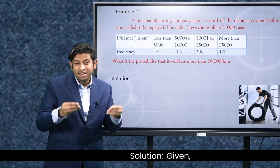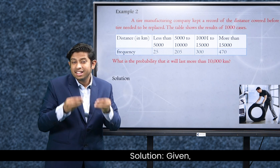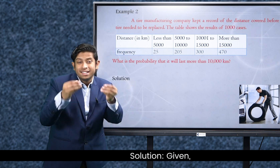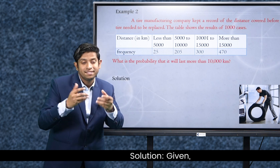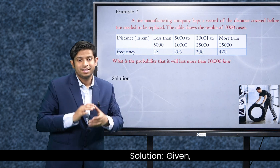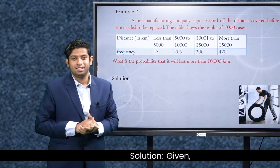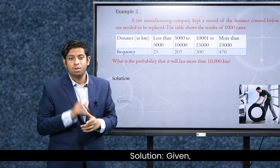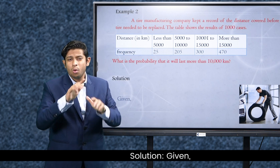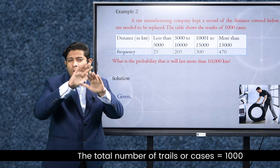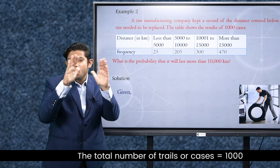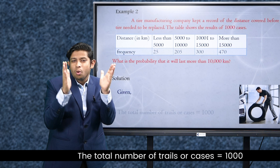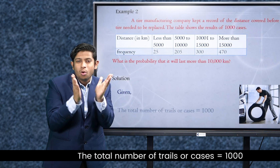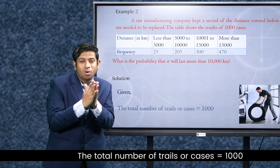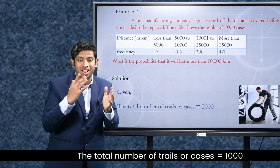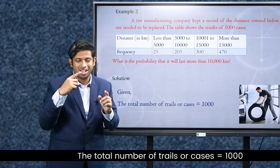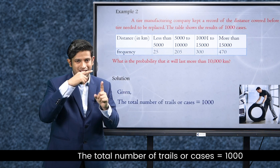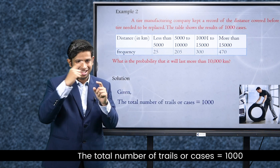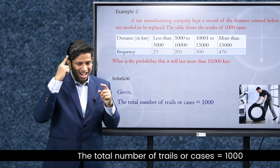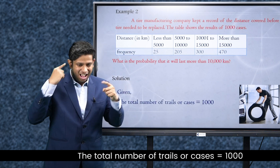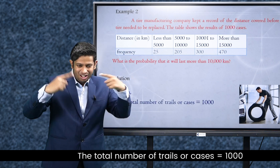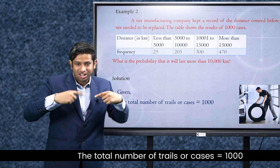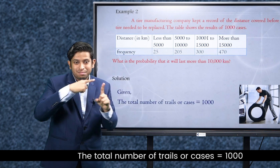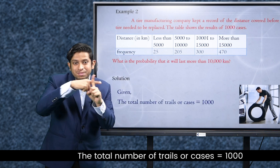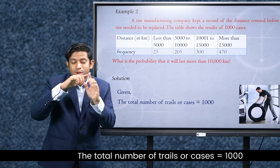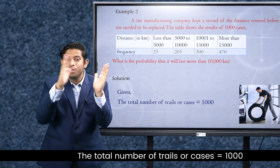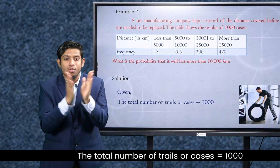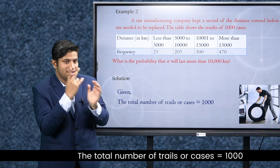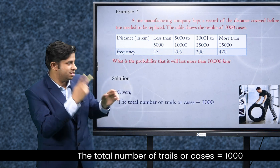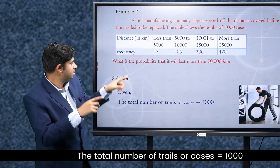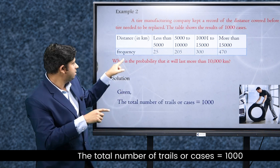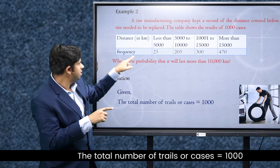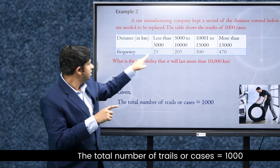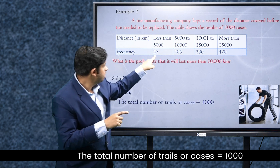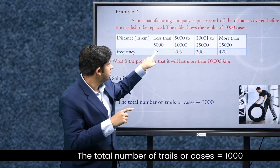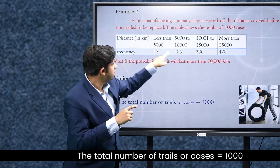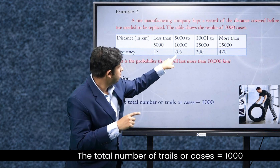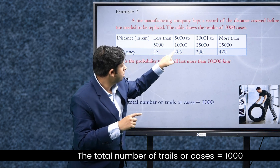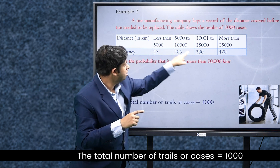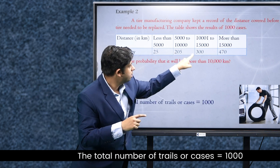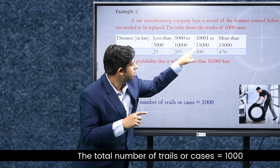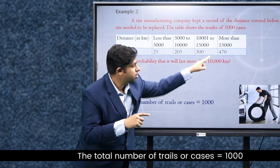Solution: given the total number of trials or cases is equal to 1000.